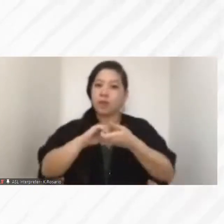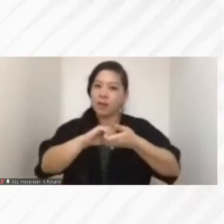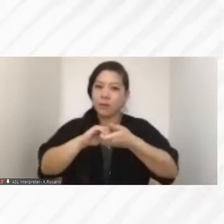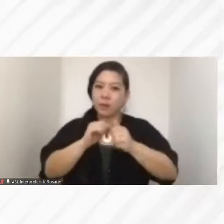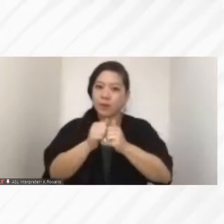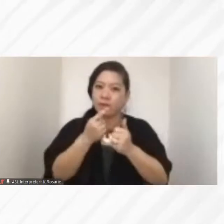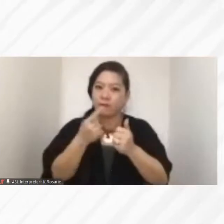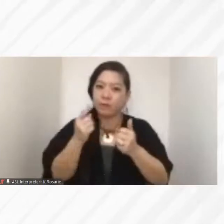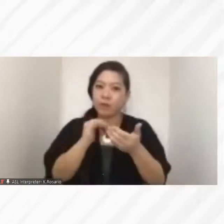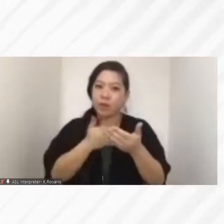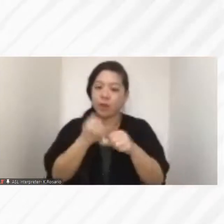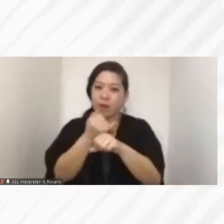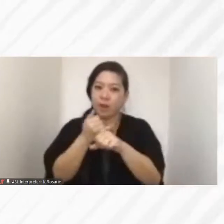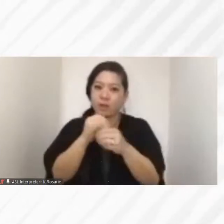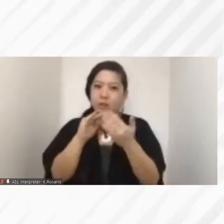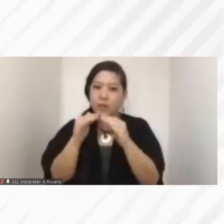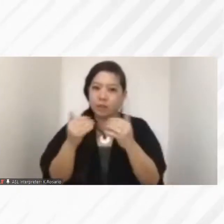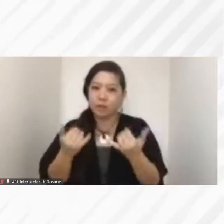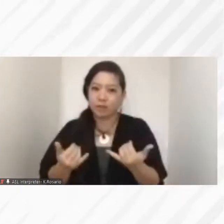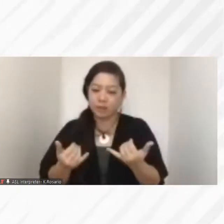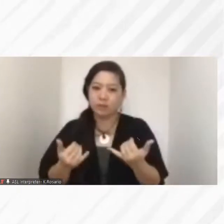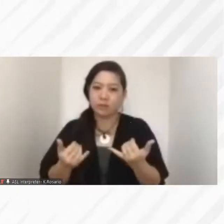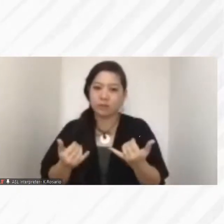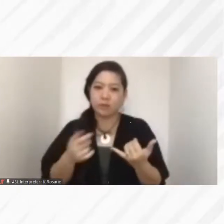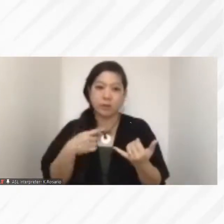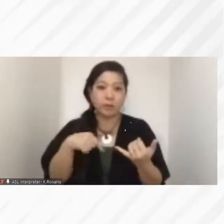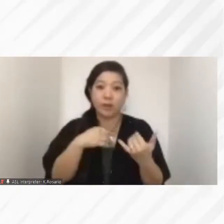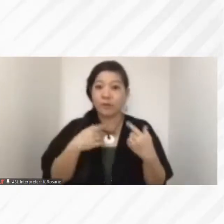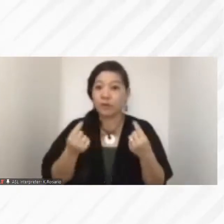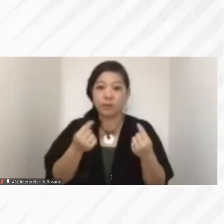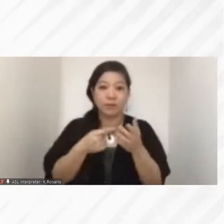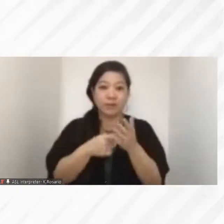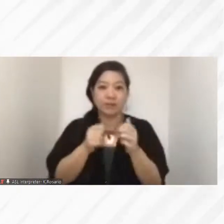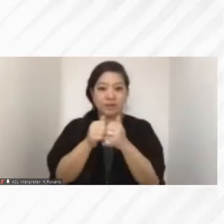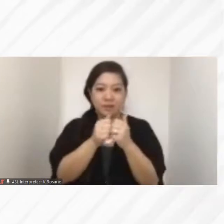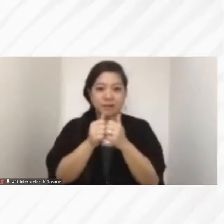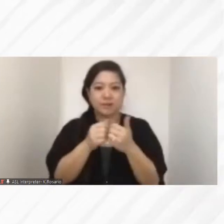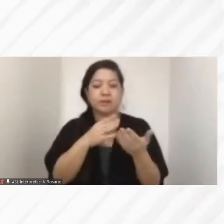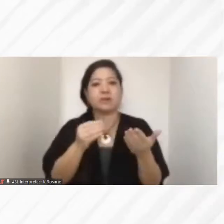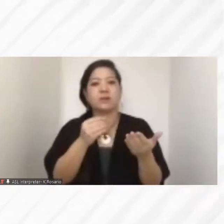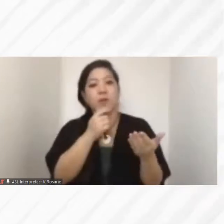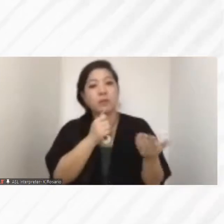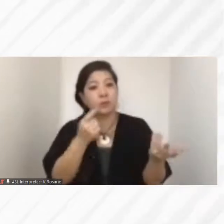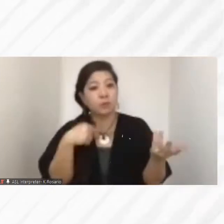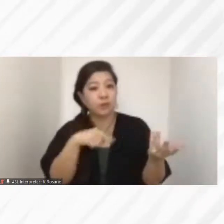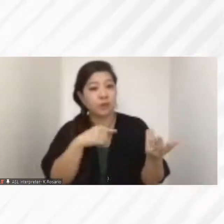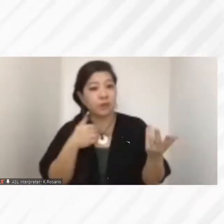our island community, we have to do this together, and we have to combat